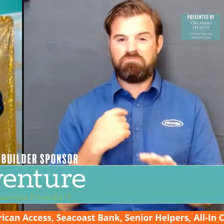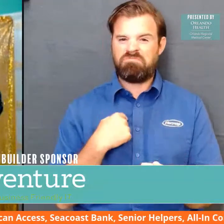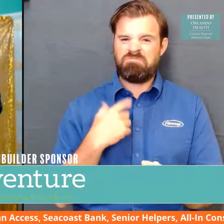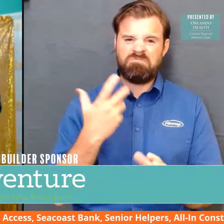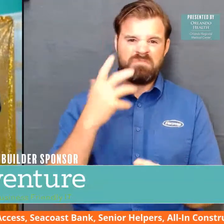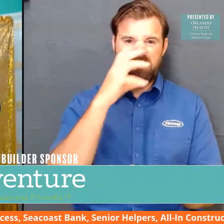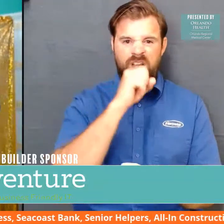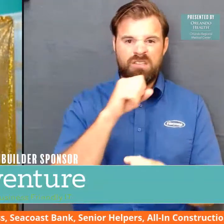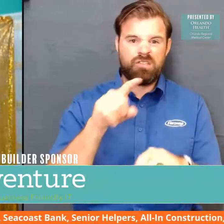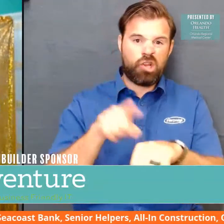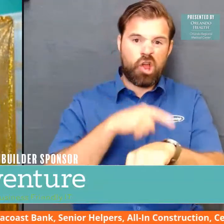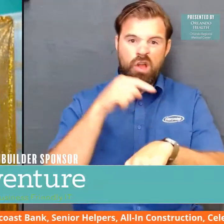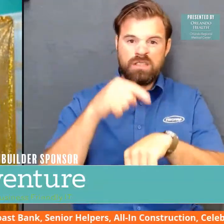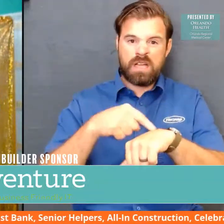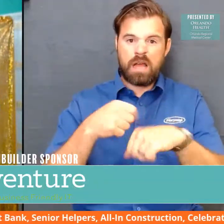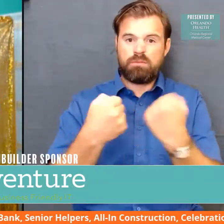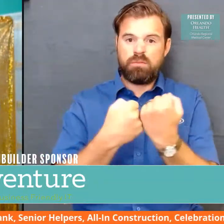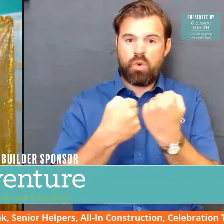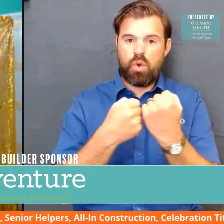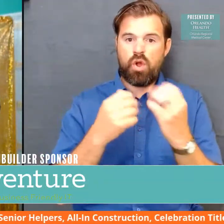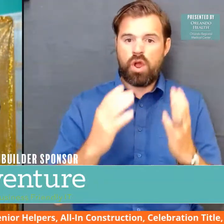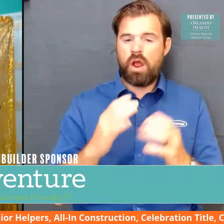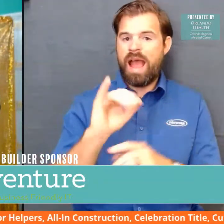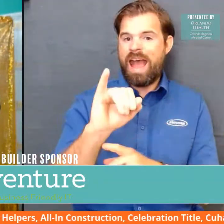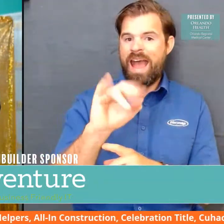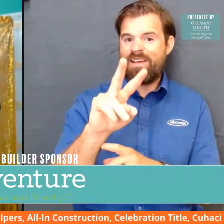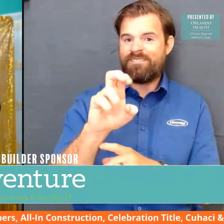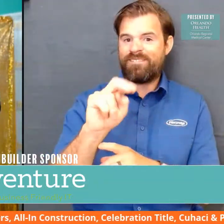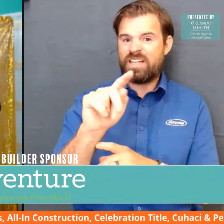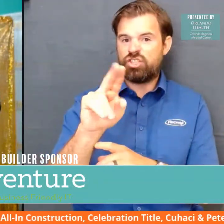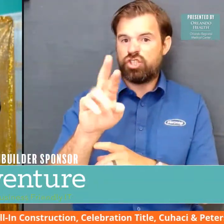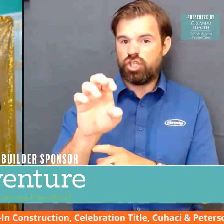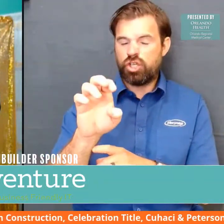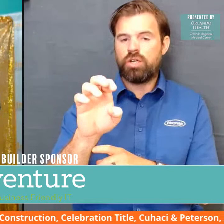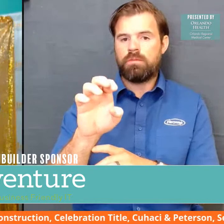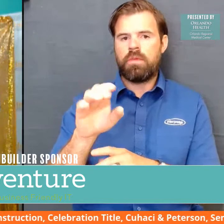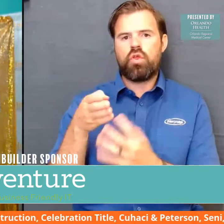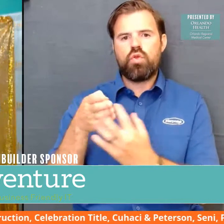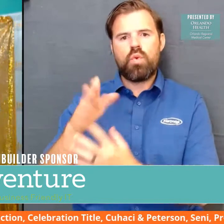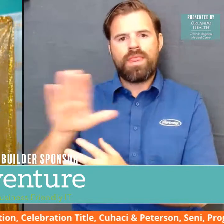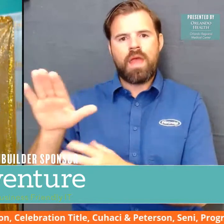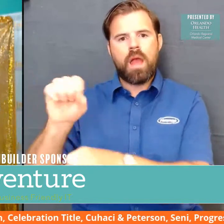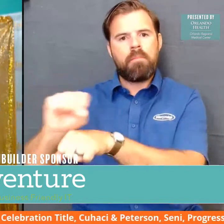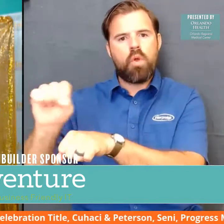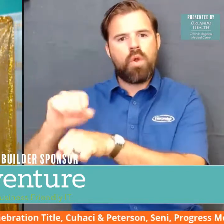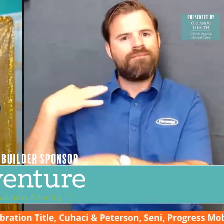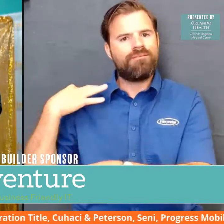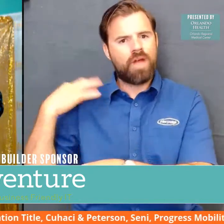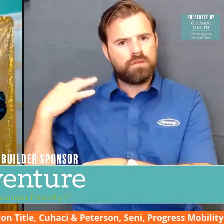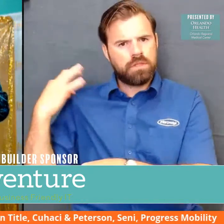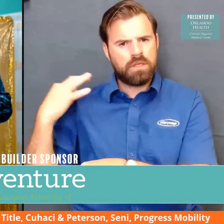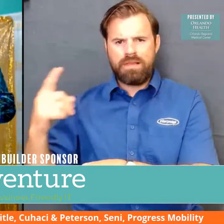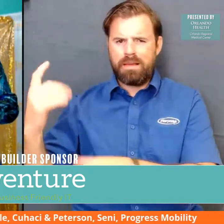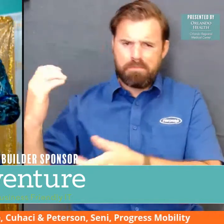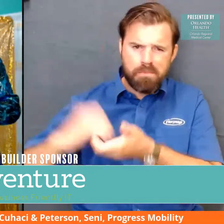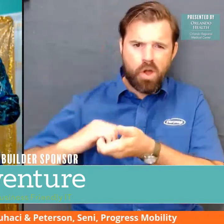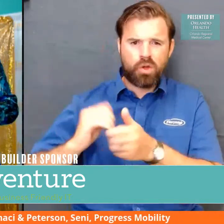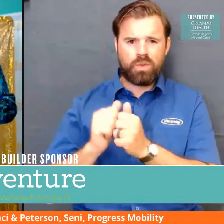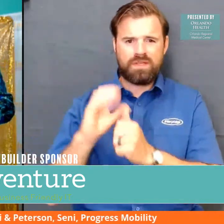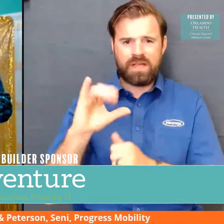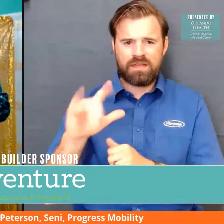iVenture has been a longtime supporter of CIL, not only monetarily, but also through their employees volunteering. Thank